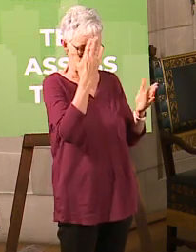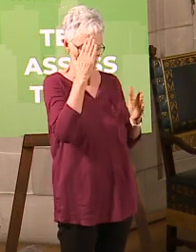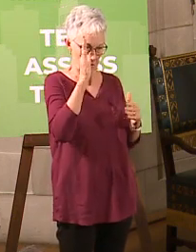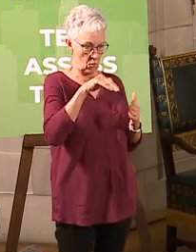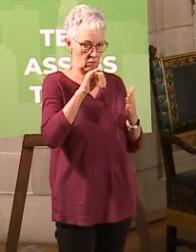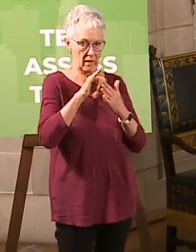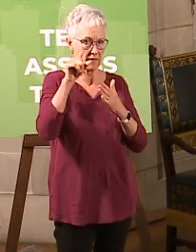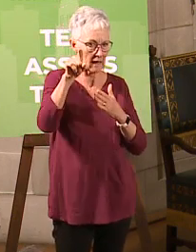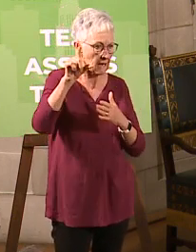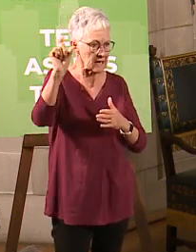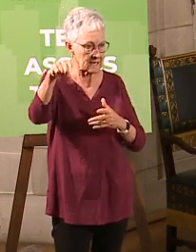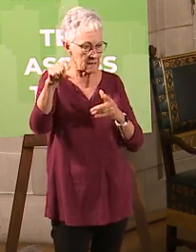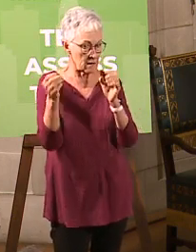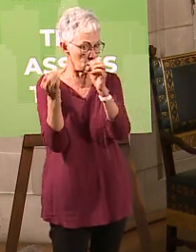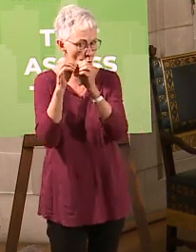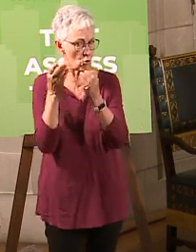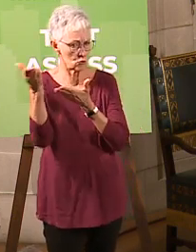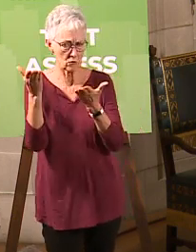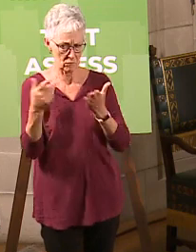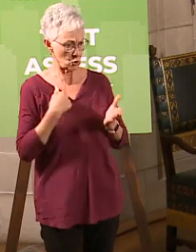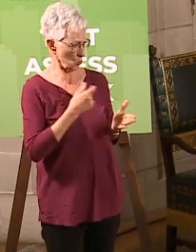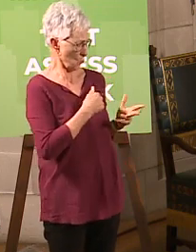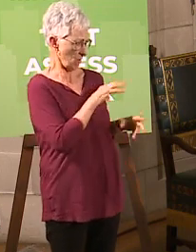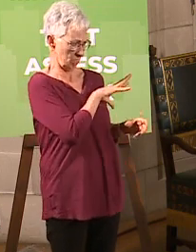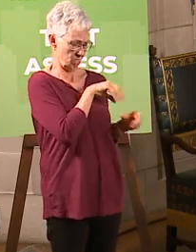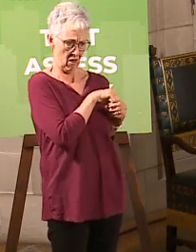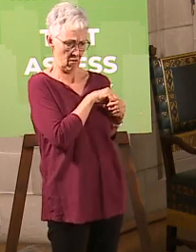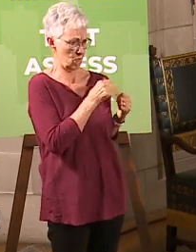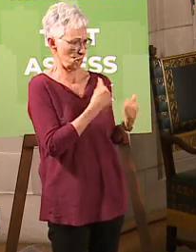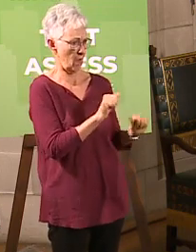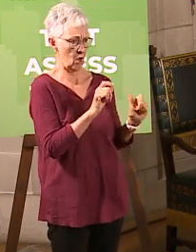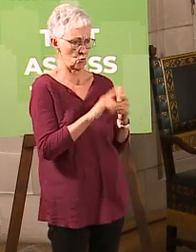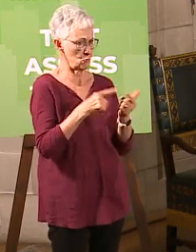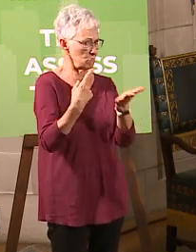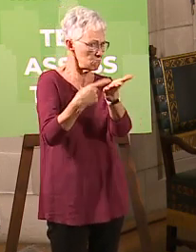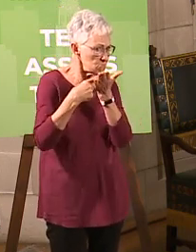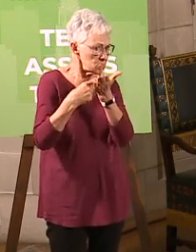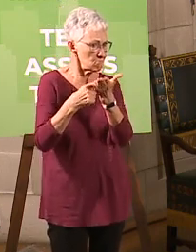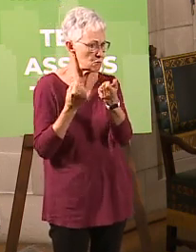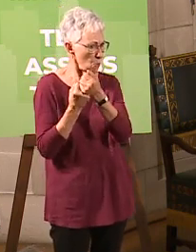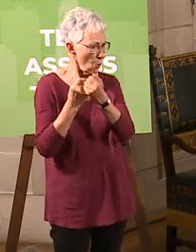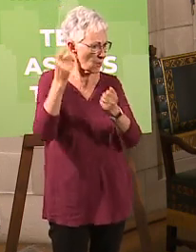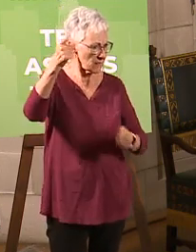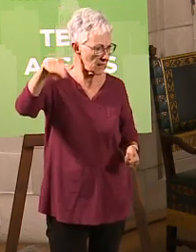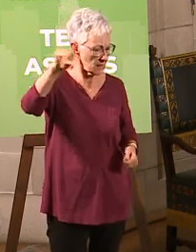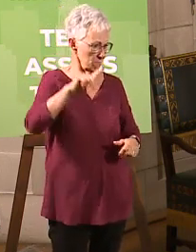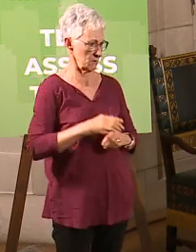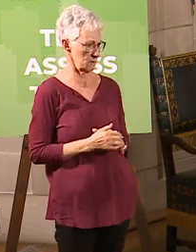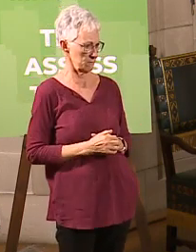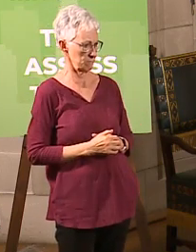of the international travel and the quarantine that has been imposed with the DHM.